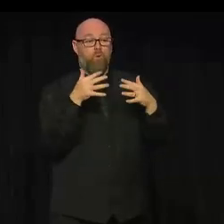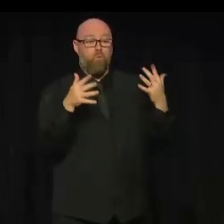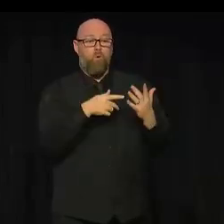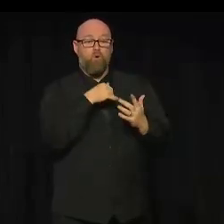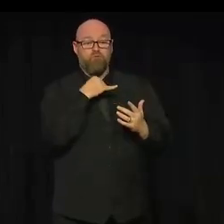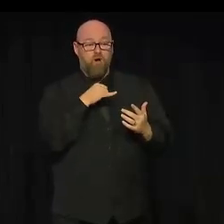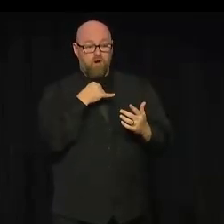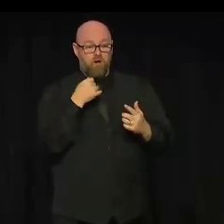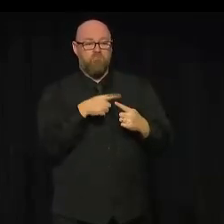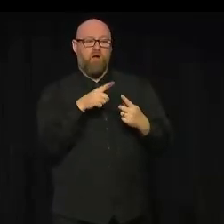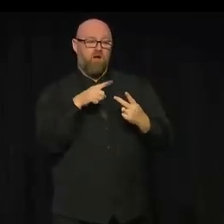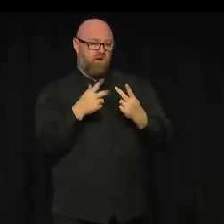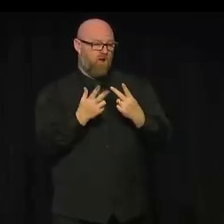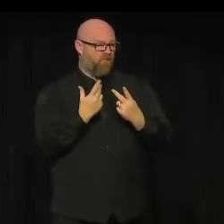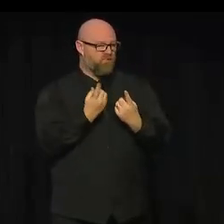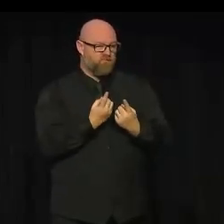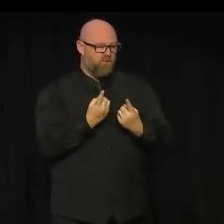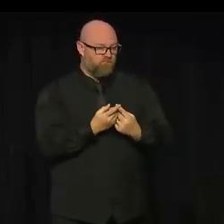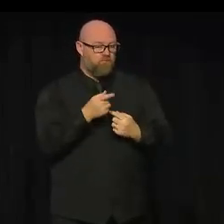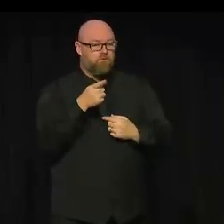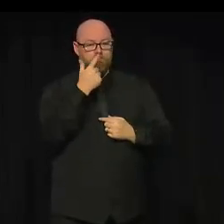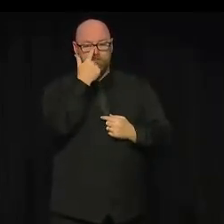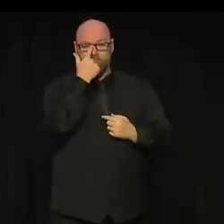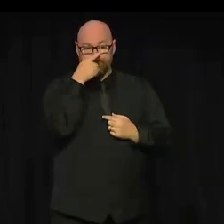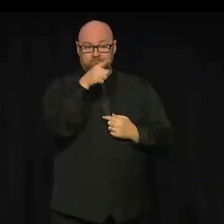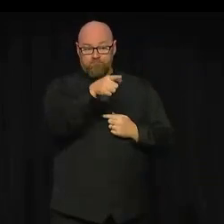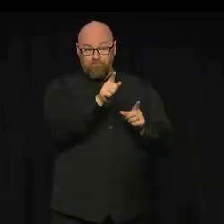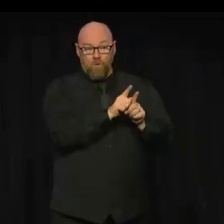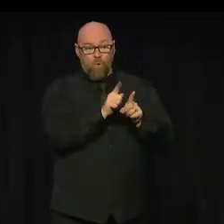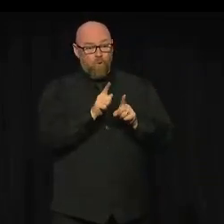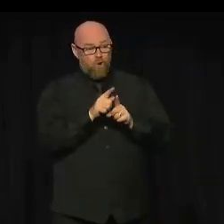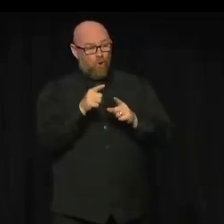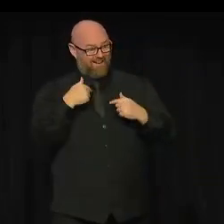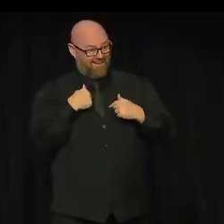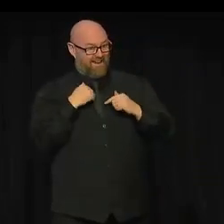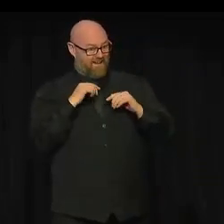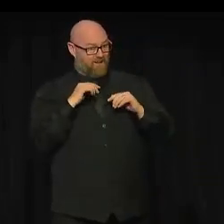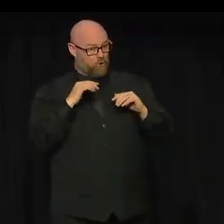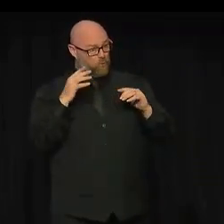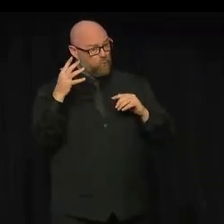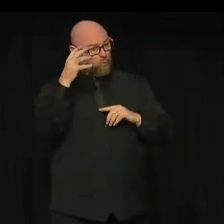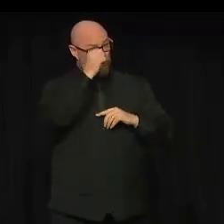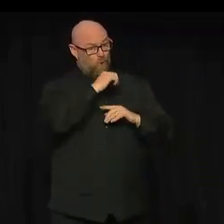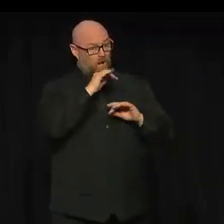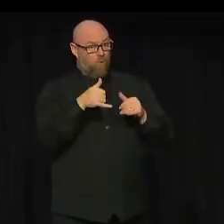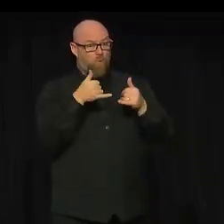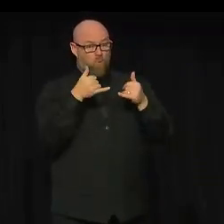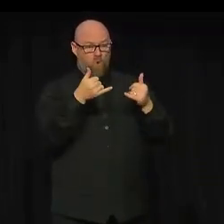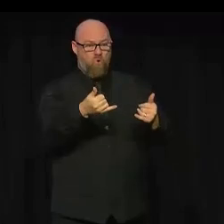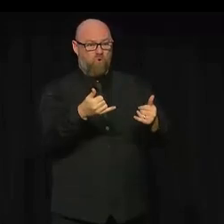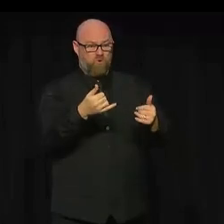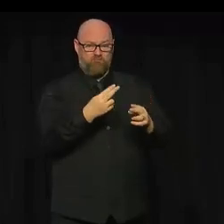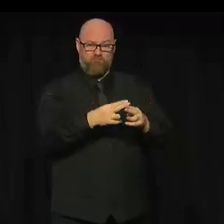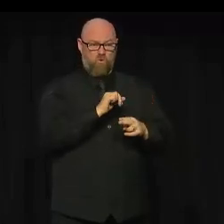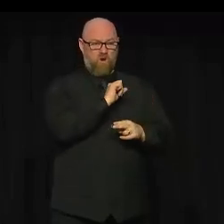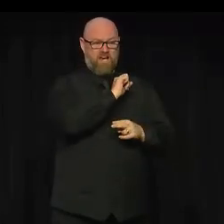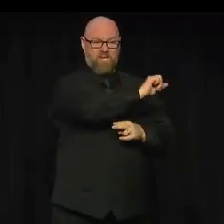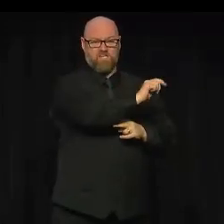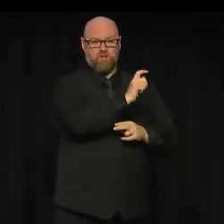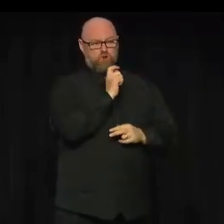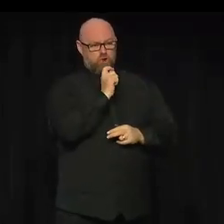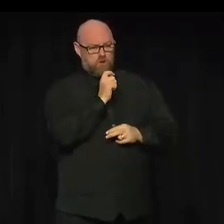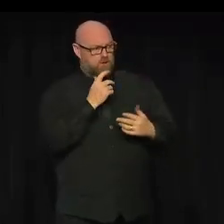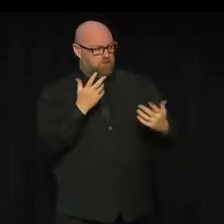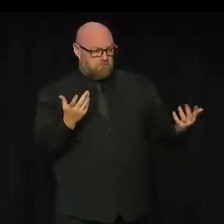he's won the Sydney Peace Prize and the Walkley Award for the most outstanding contribution to journalism. In our appeal,